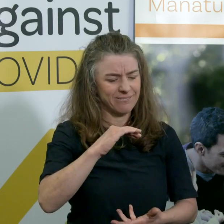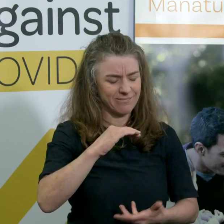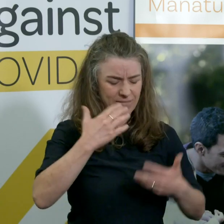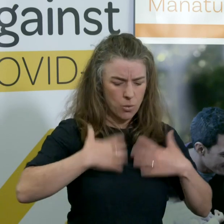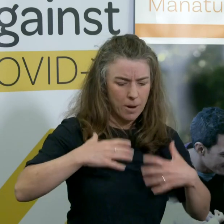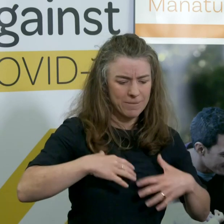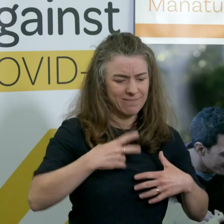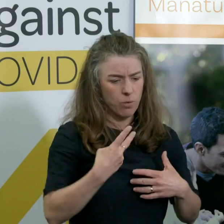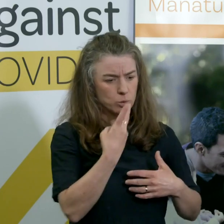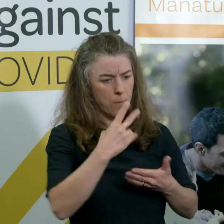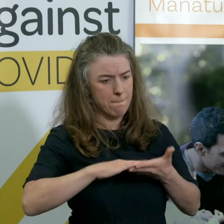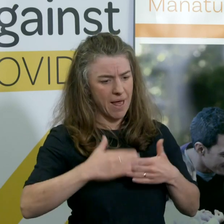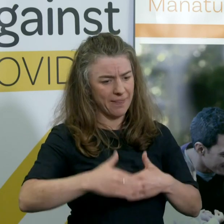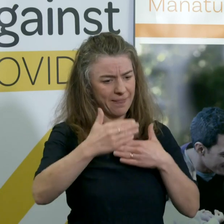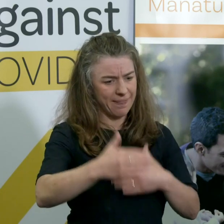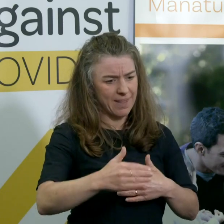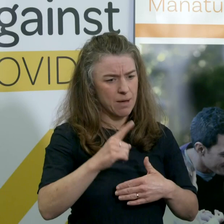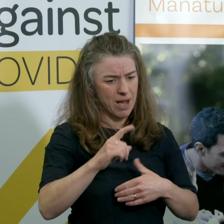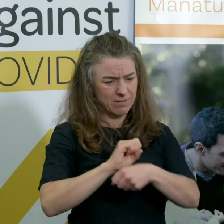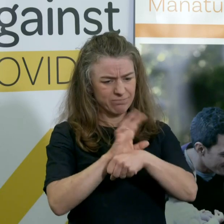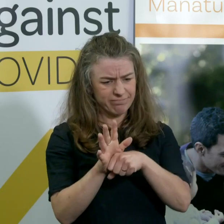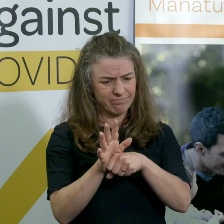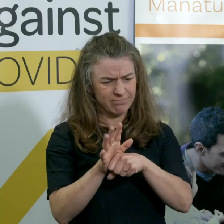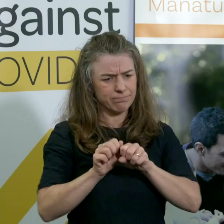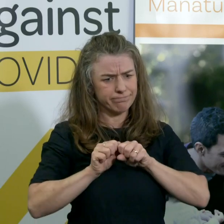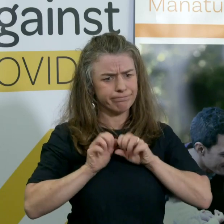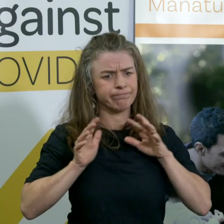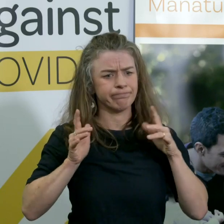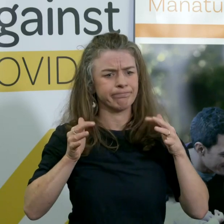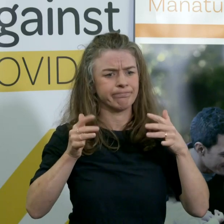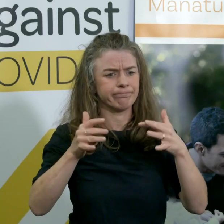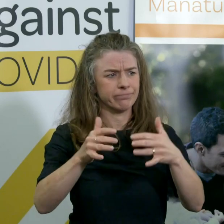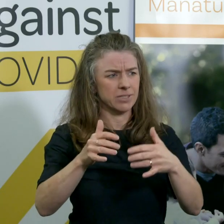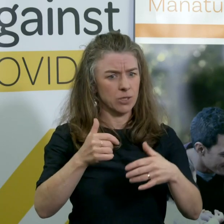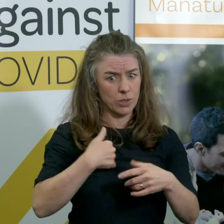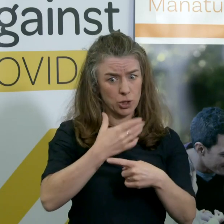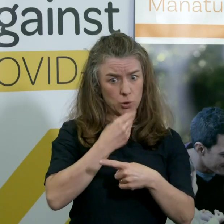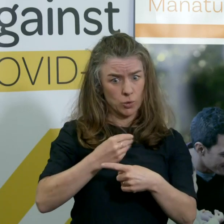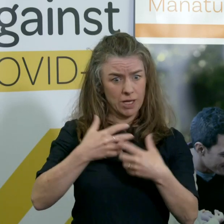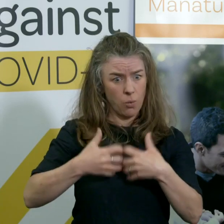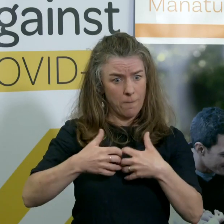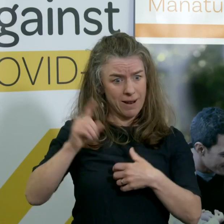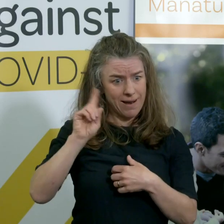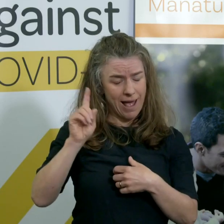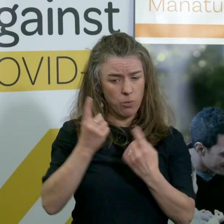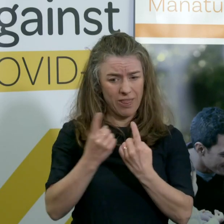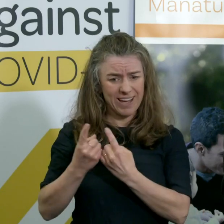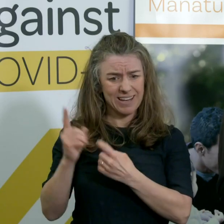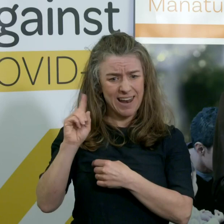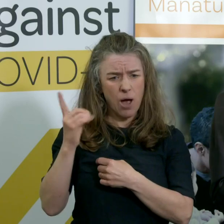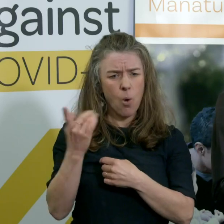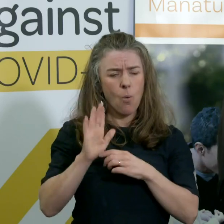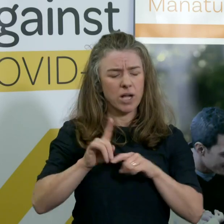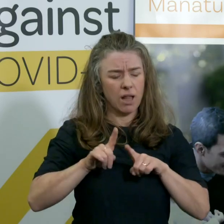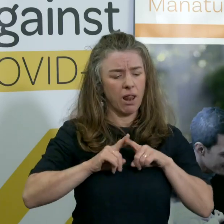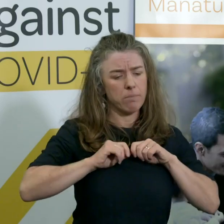care. The COVID-19 is a pandemic worldwide. Do we crack into that stock now, or is it up until there is a pandemic in New Zealand